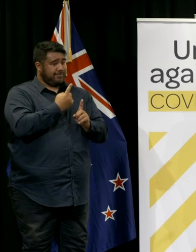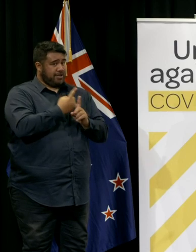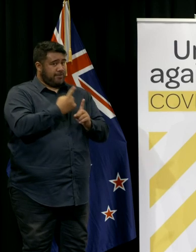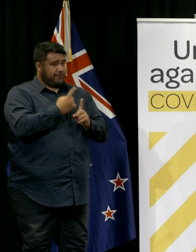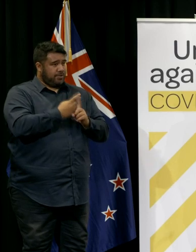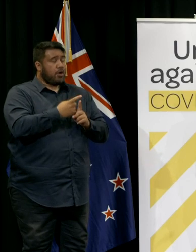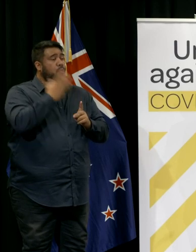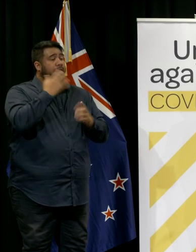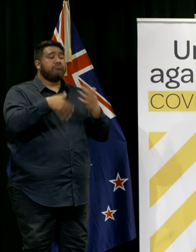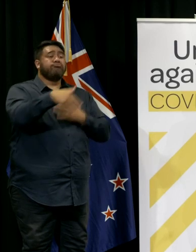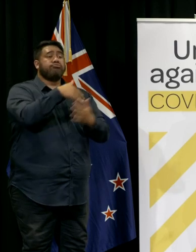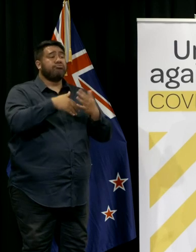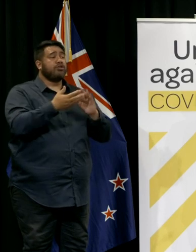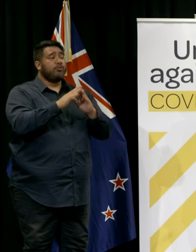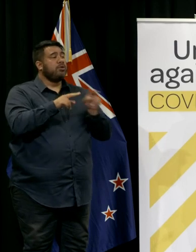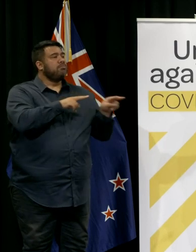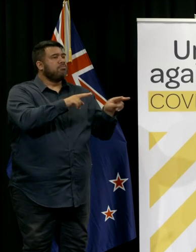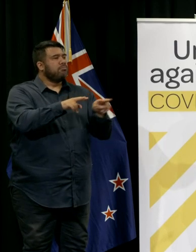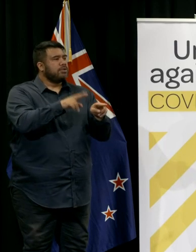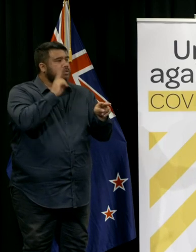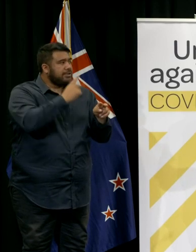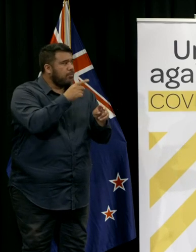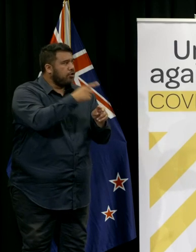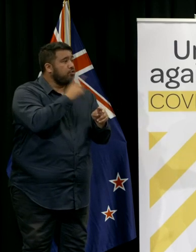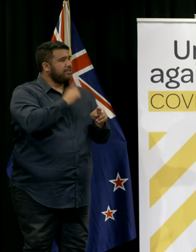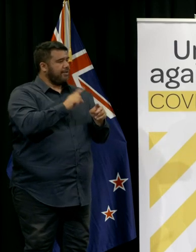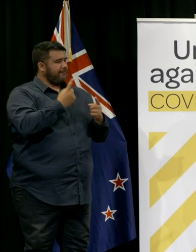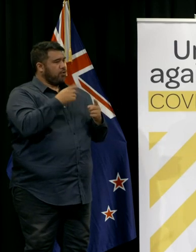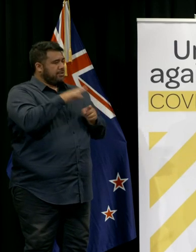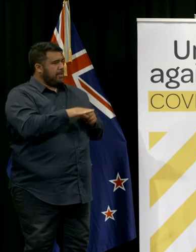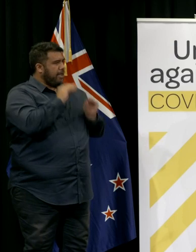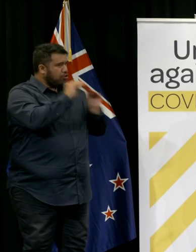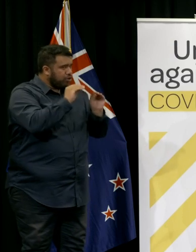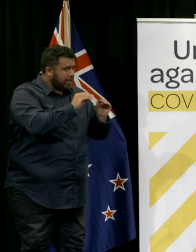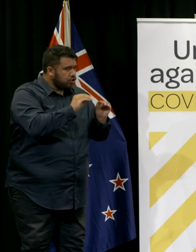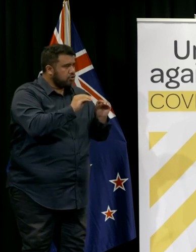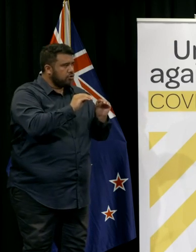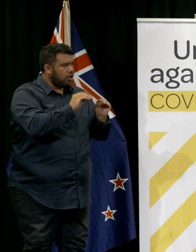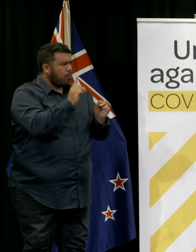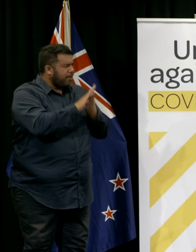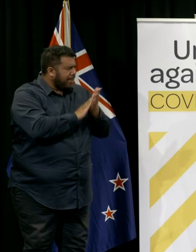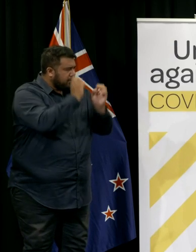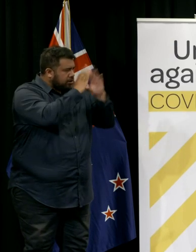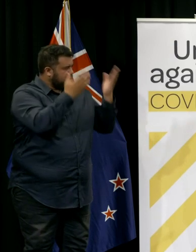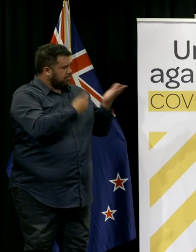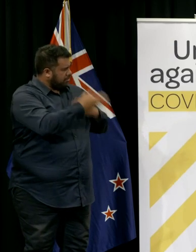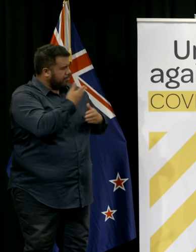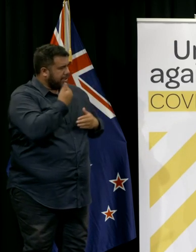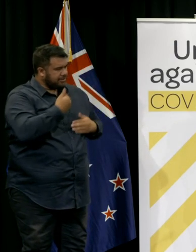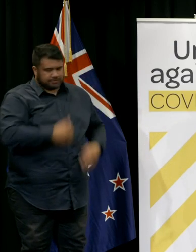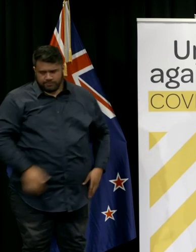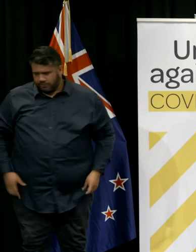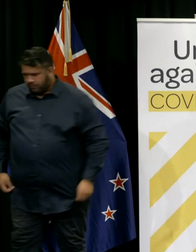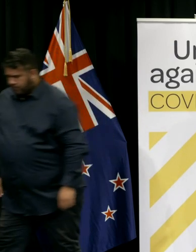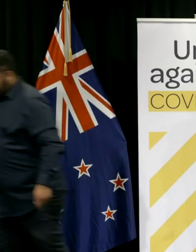when they're interacting with people? You said that first would be education. Can you just give a bit more detail about what that might look like? Sure.